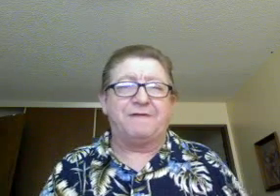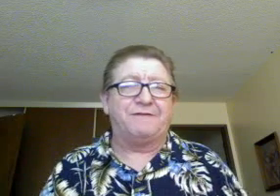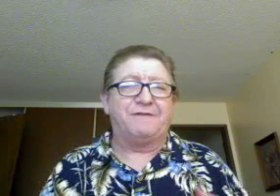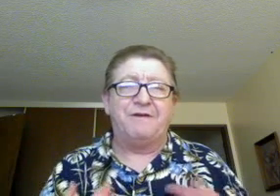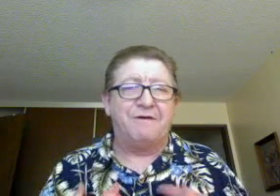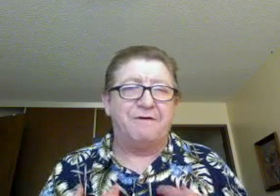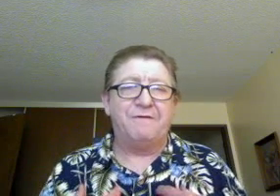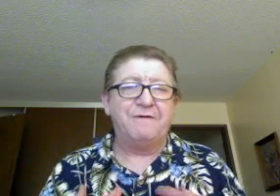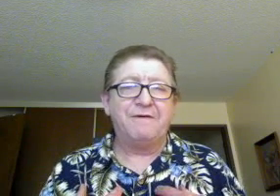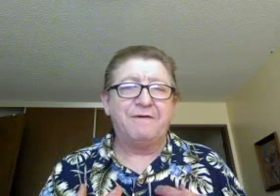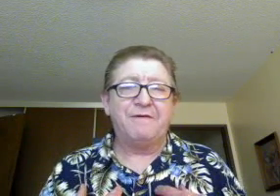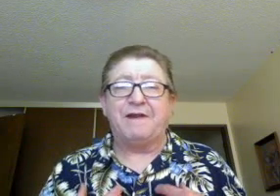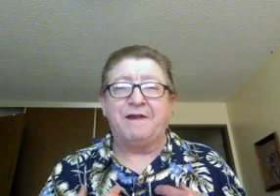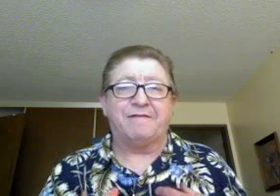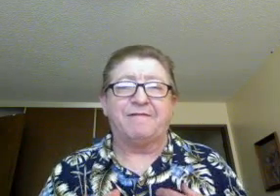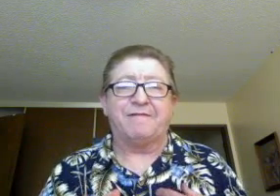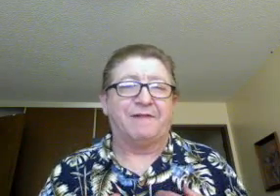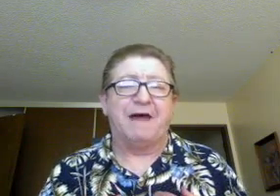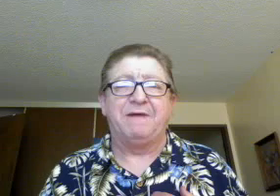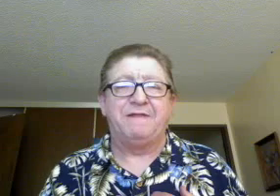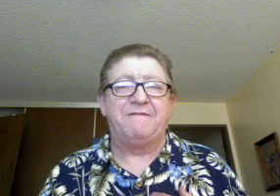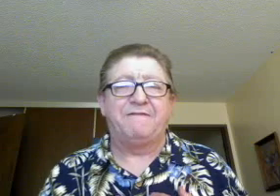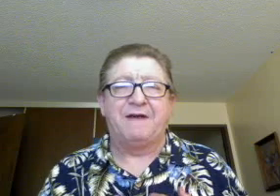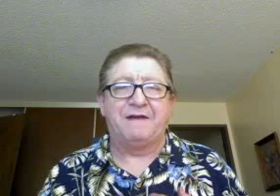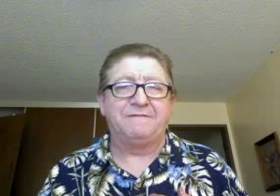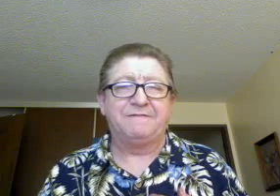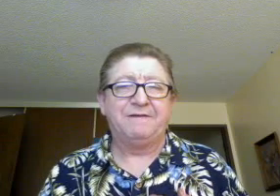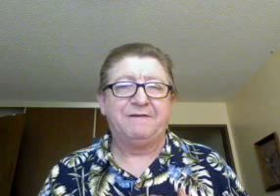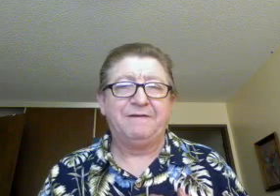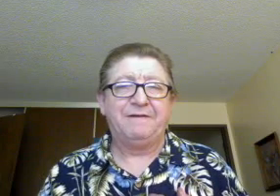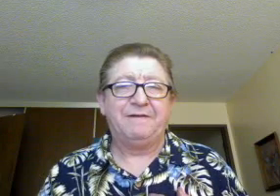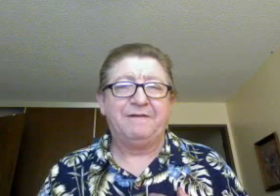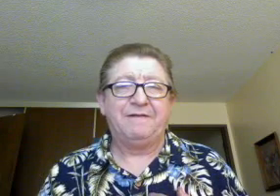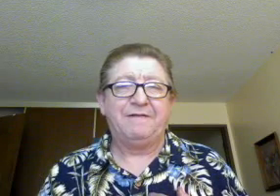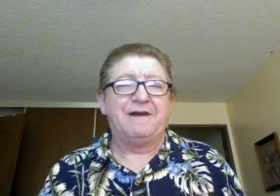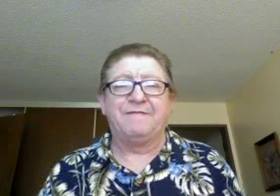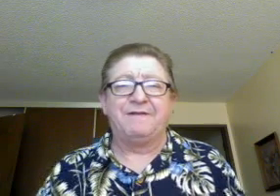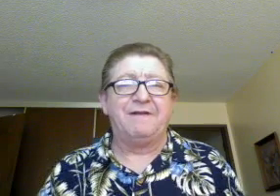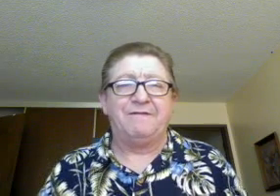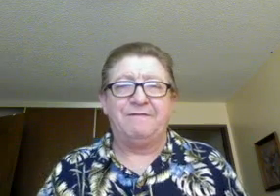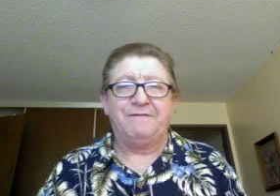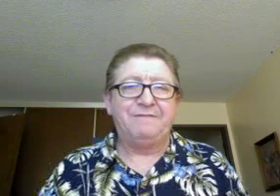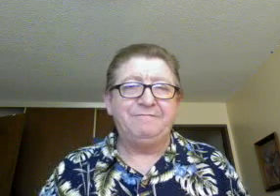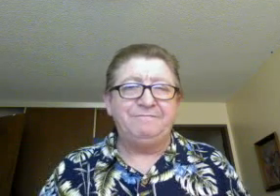to know that it's a slap in the face. They have to know.